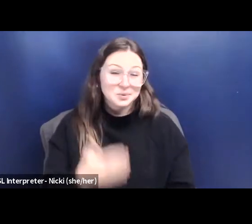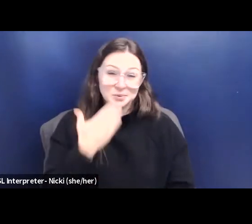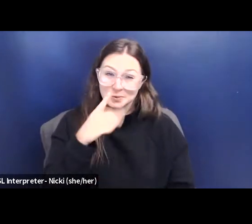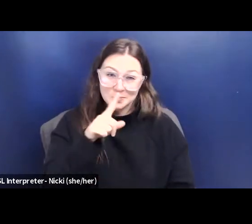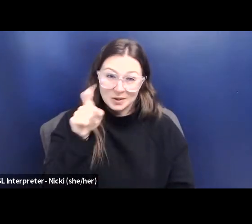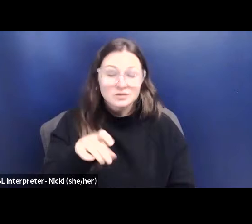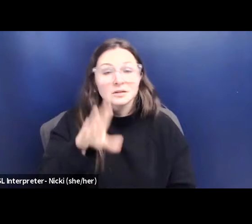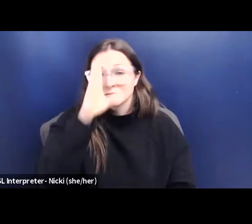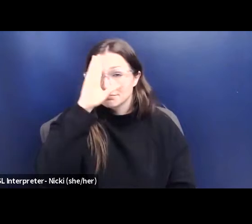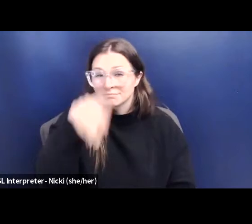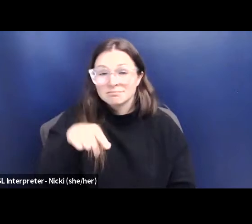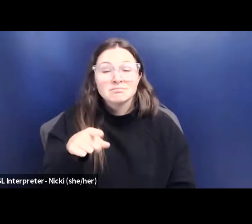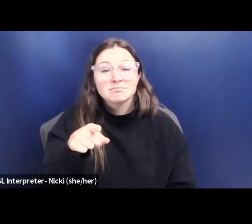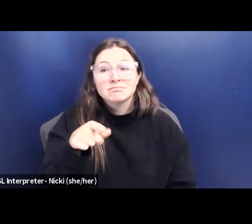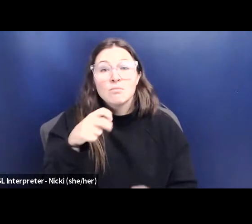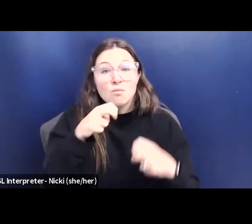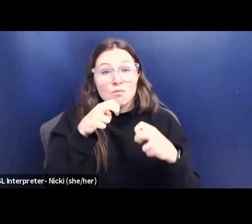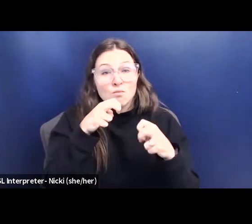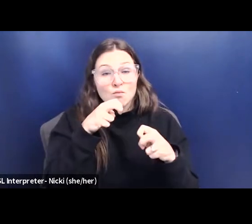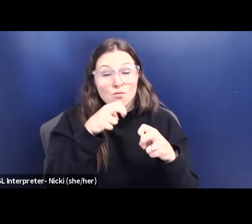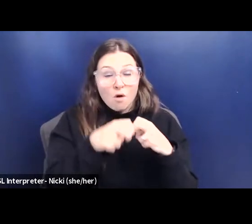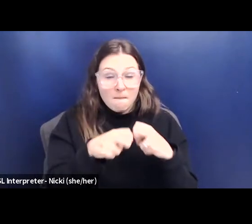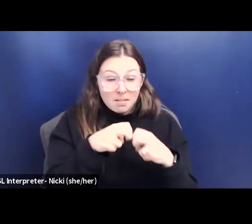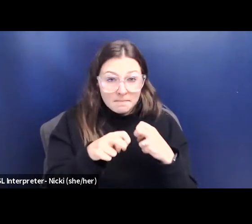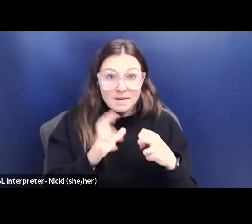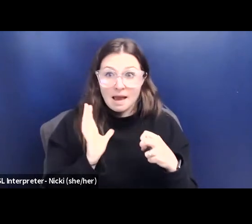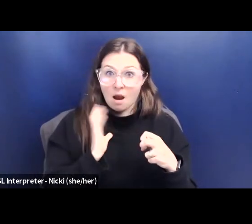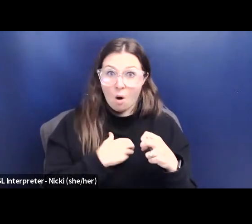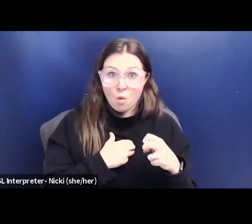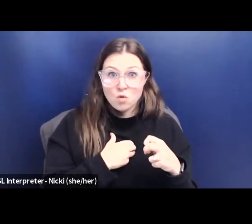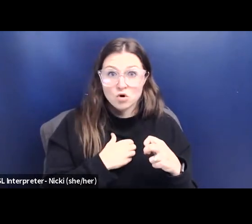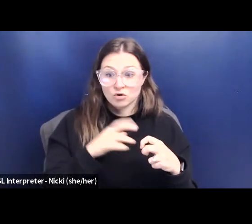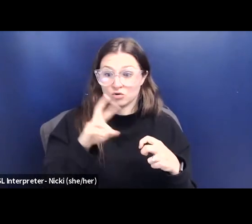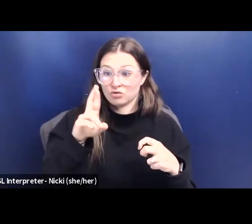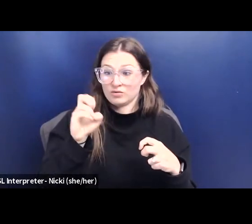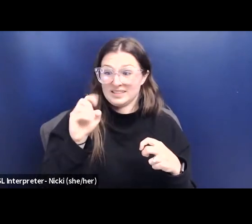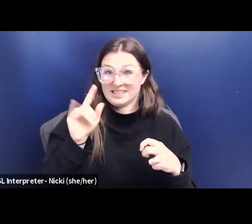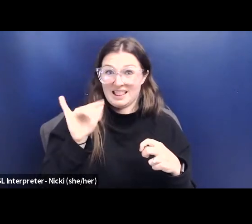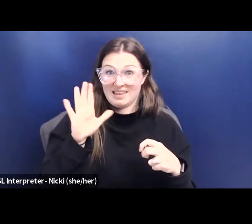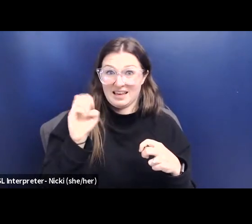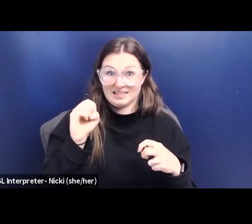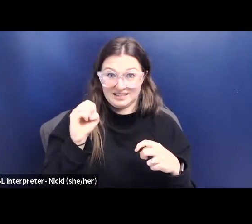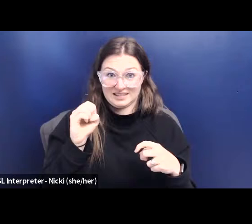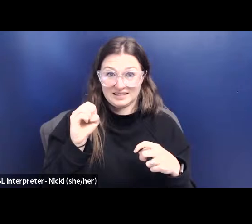problem is that our resilience has been weaponized.